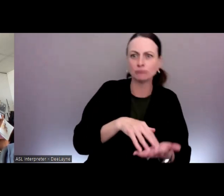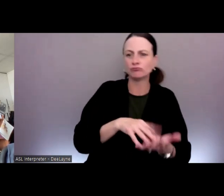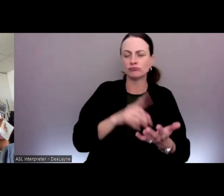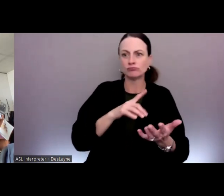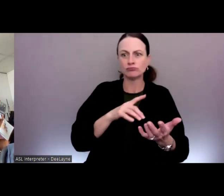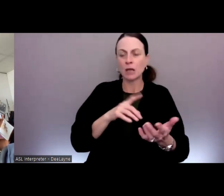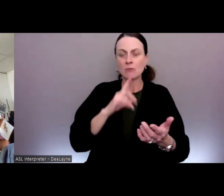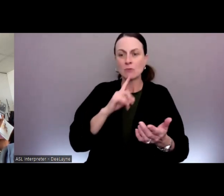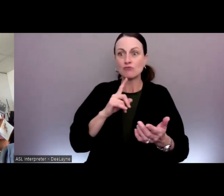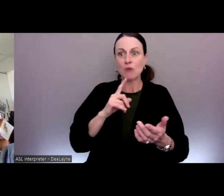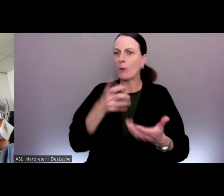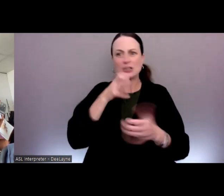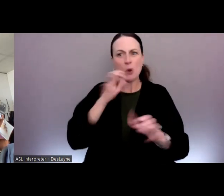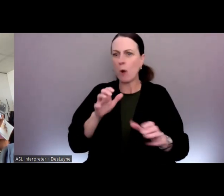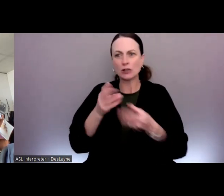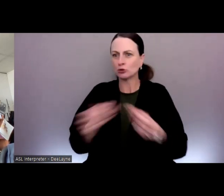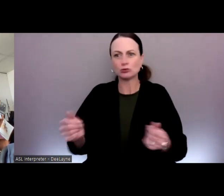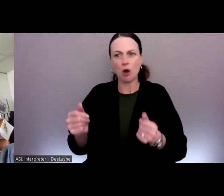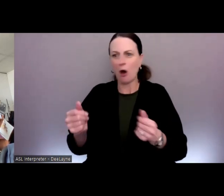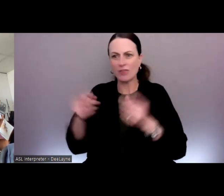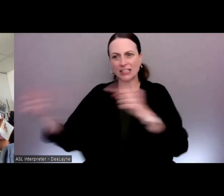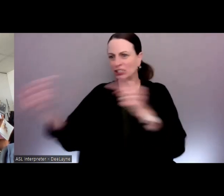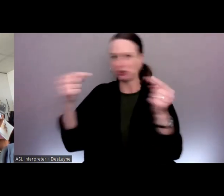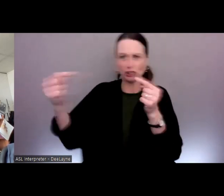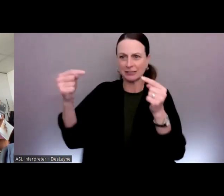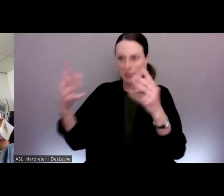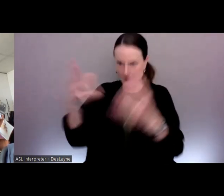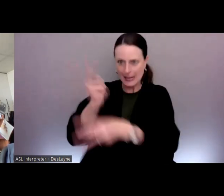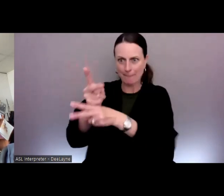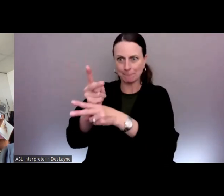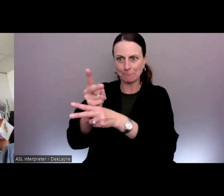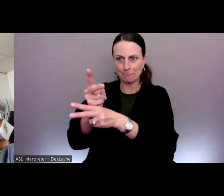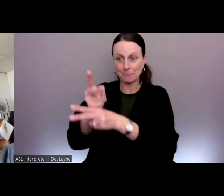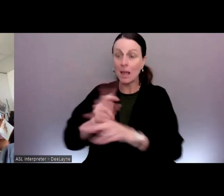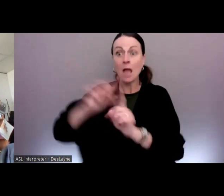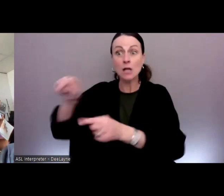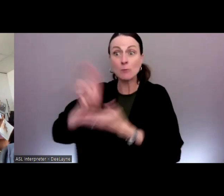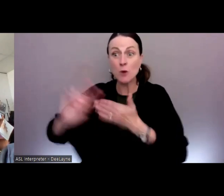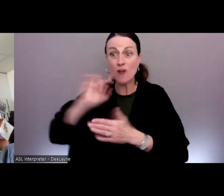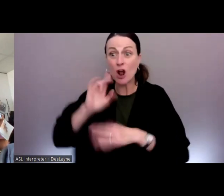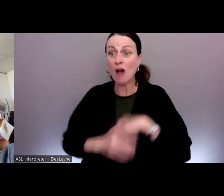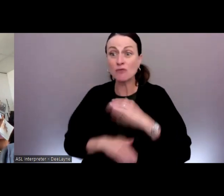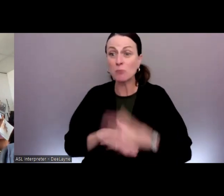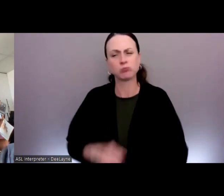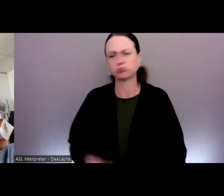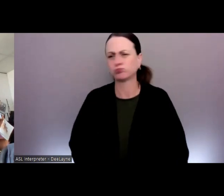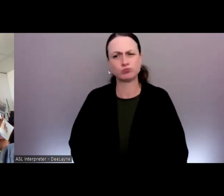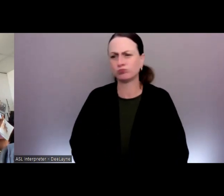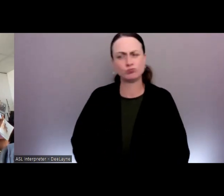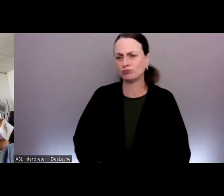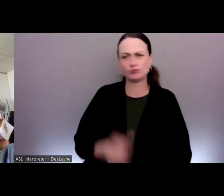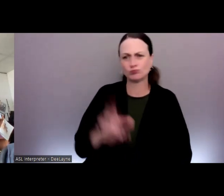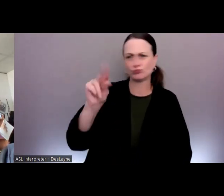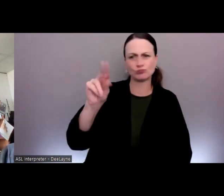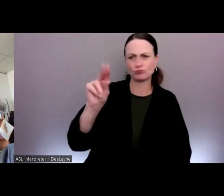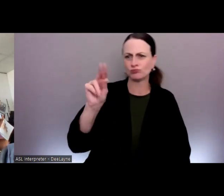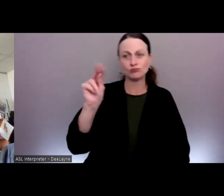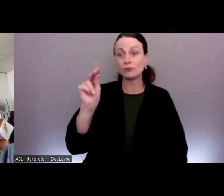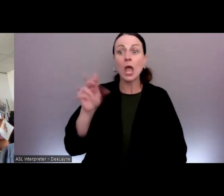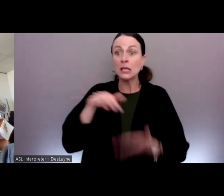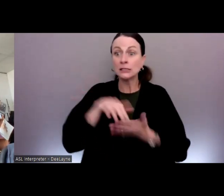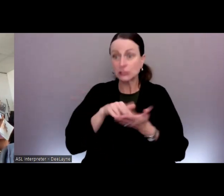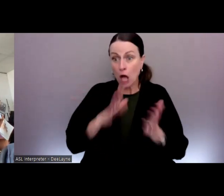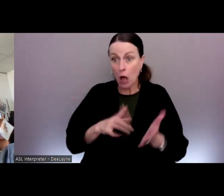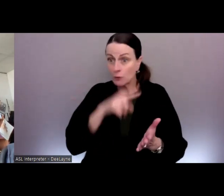resolve. We don't come to the university to be comfortable, she instructs. And as scholars of Black Studies, we are